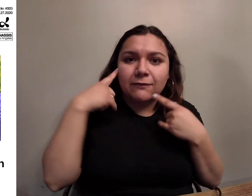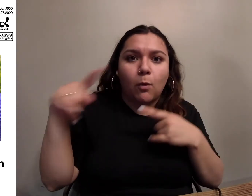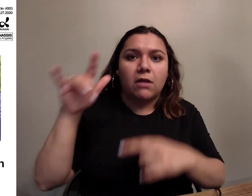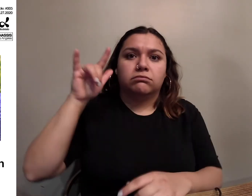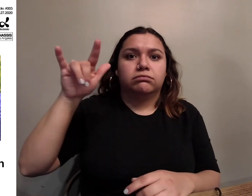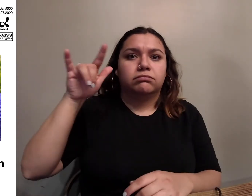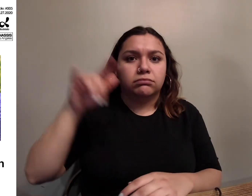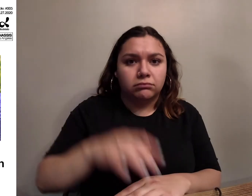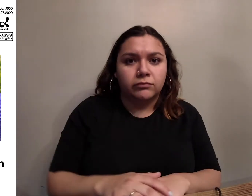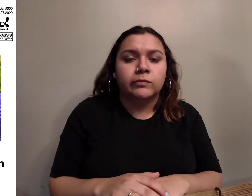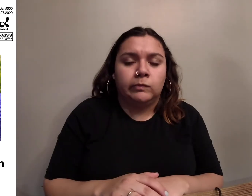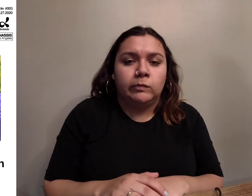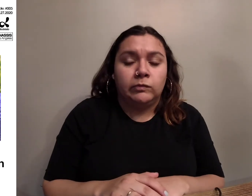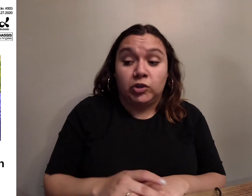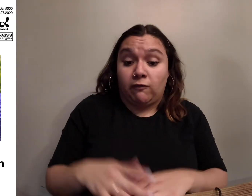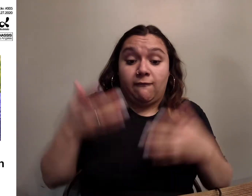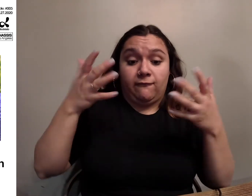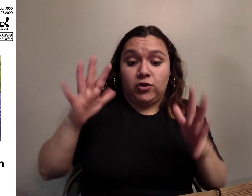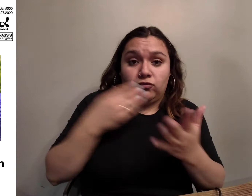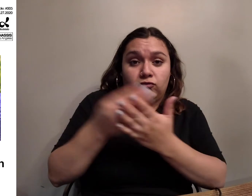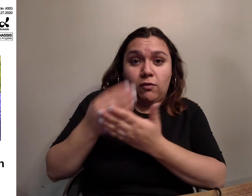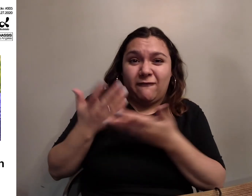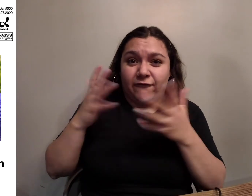did that and